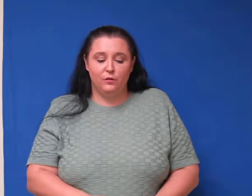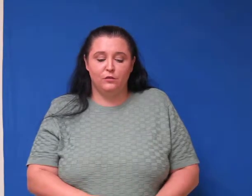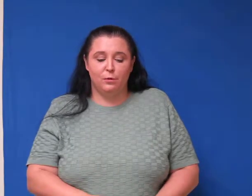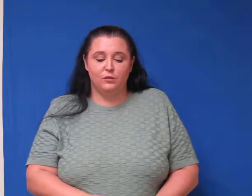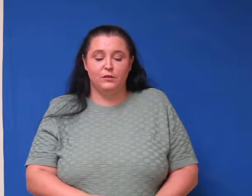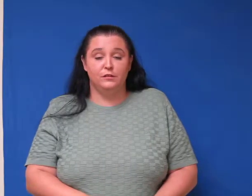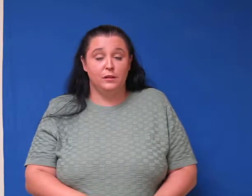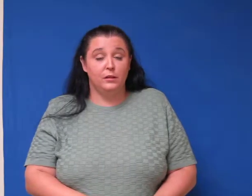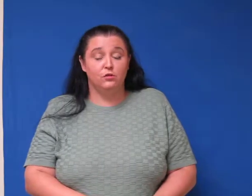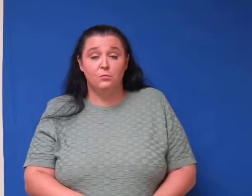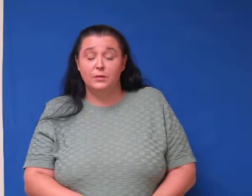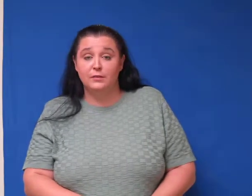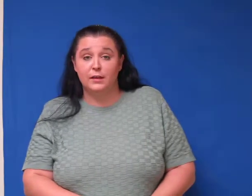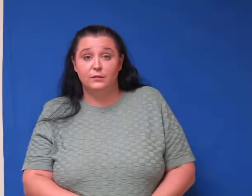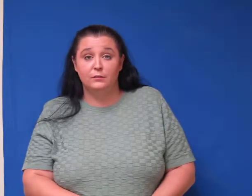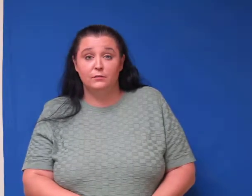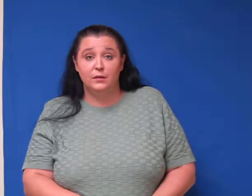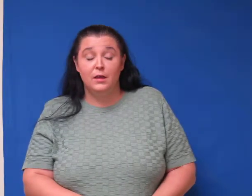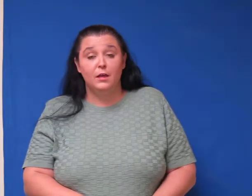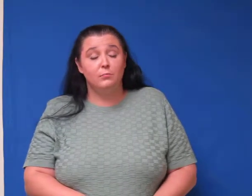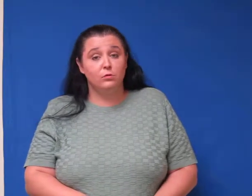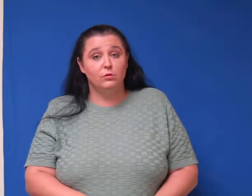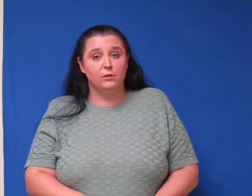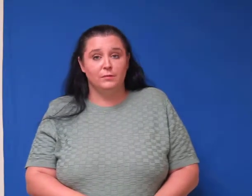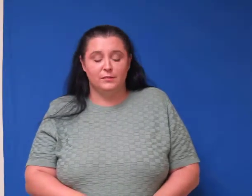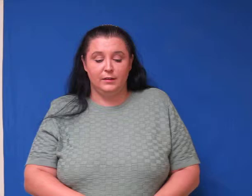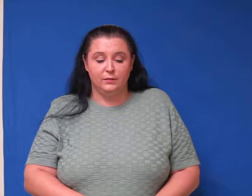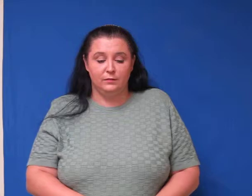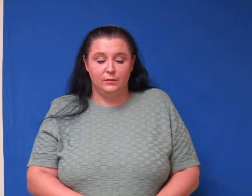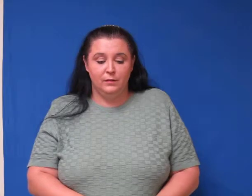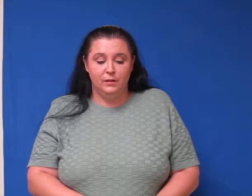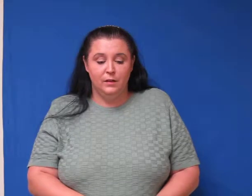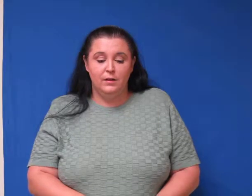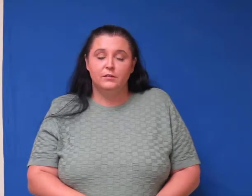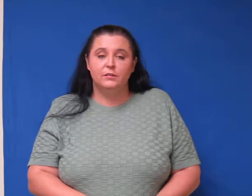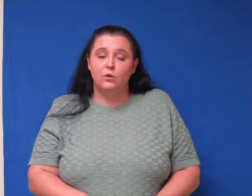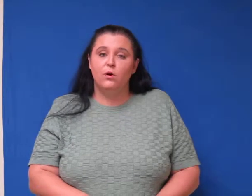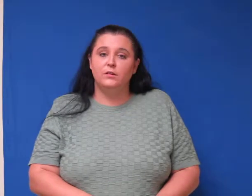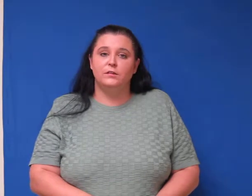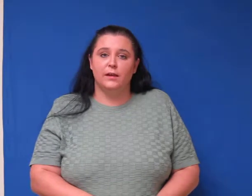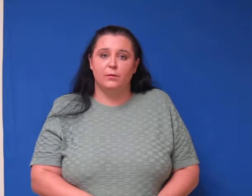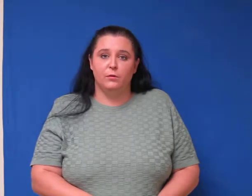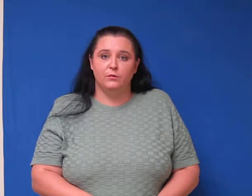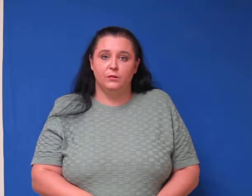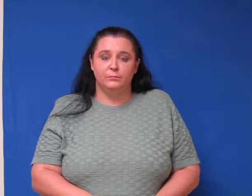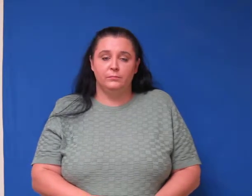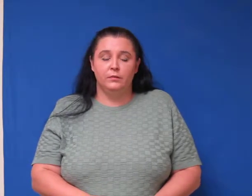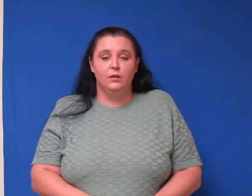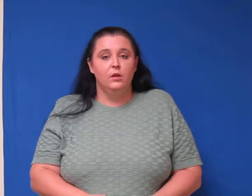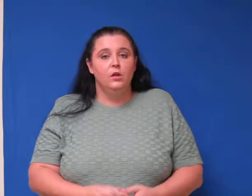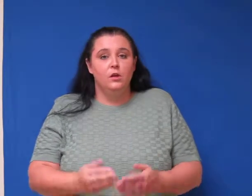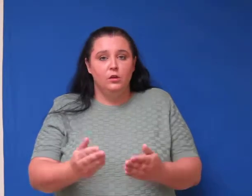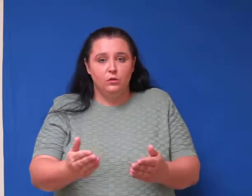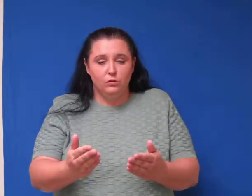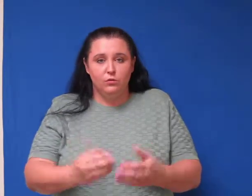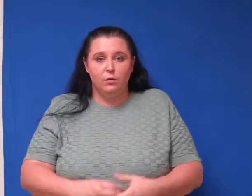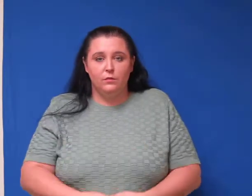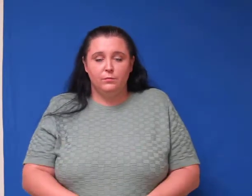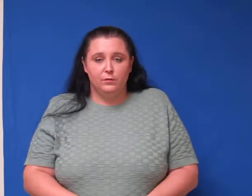first person singular and possessive and plural and possessive. Let's go on to second person. You are the